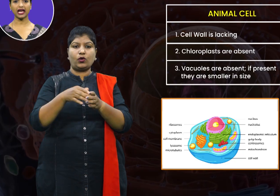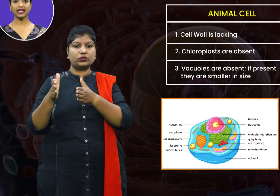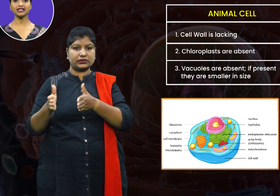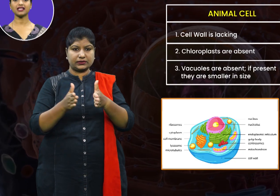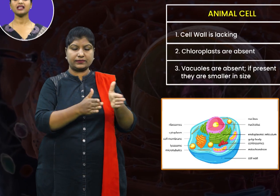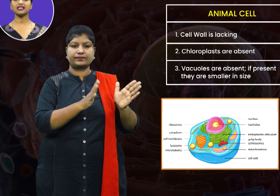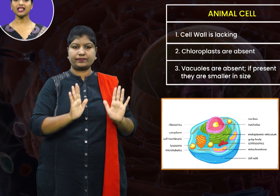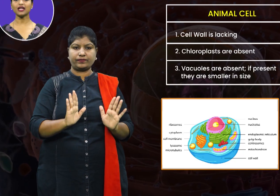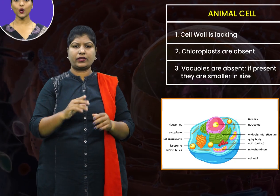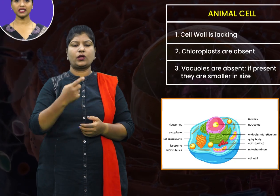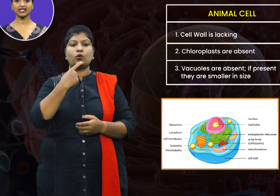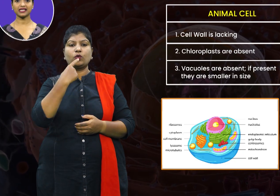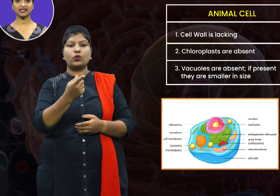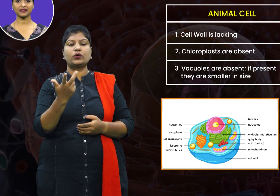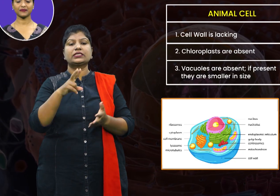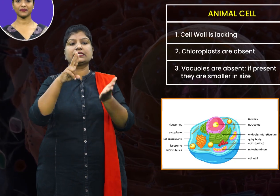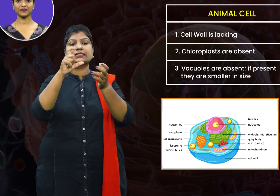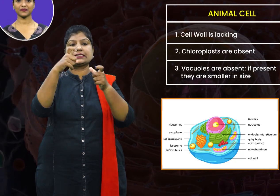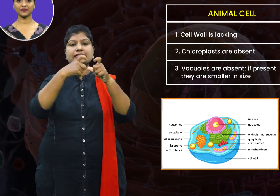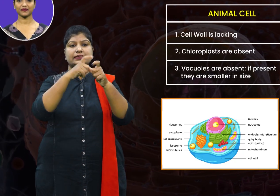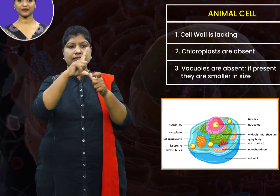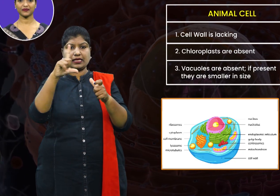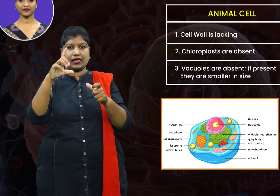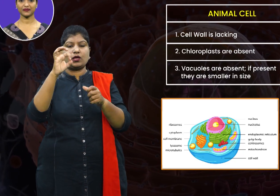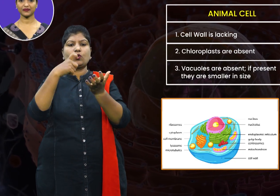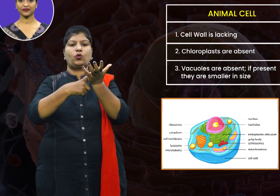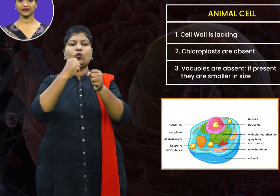known as cell organelles.